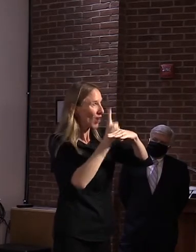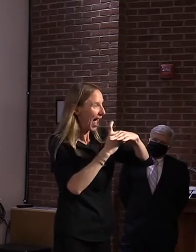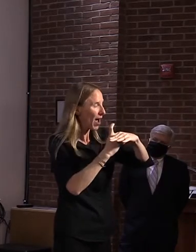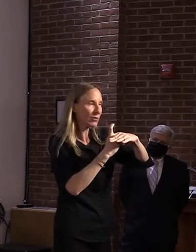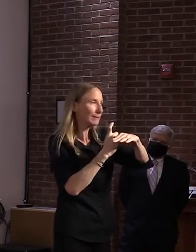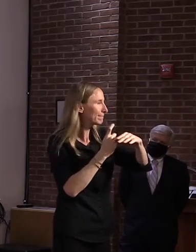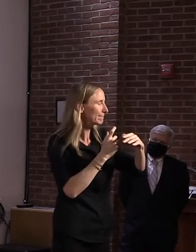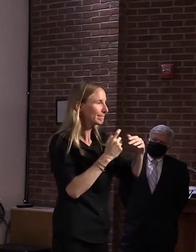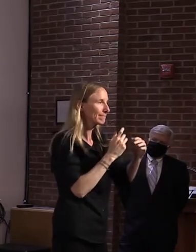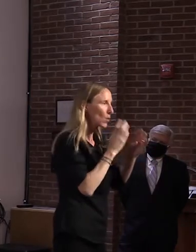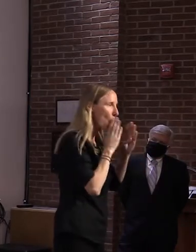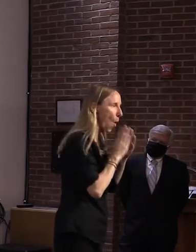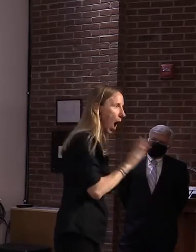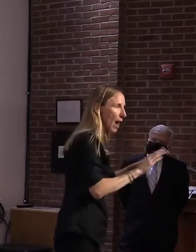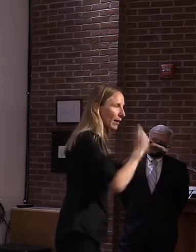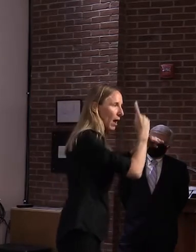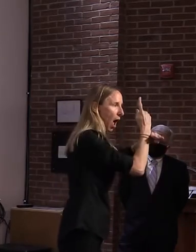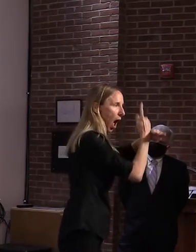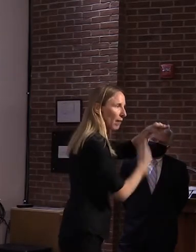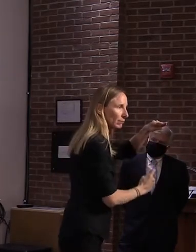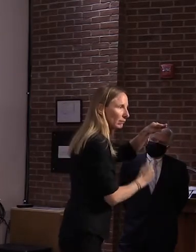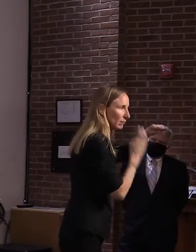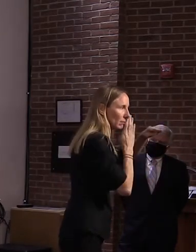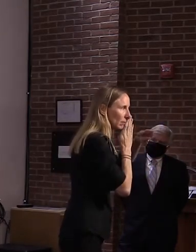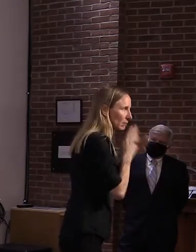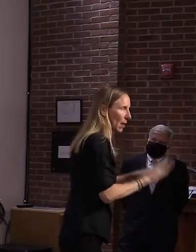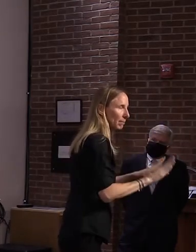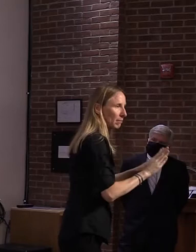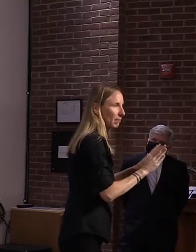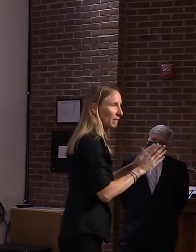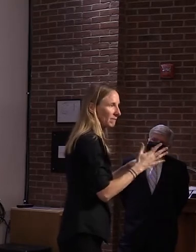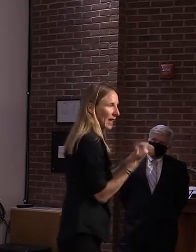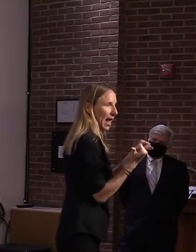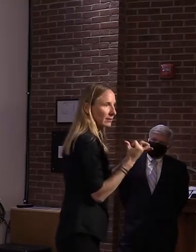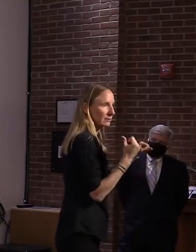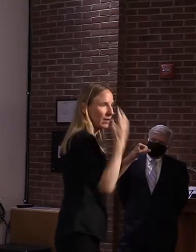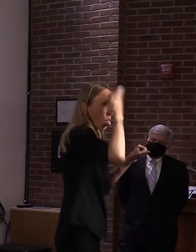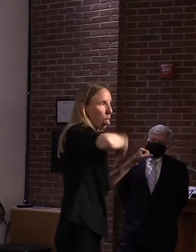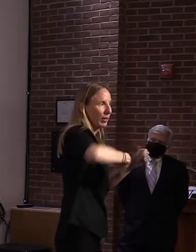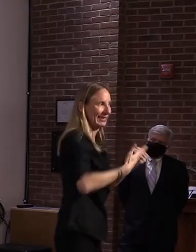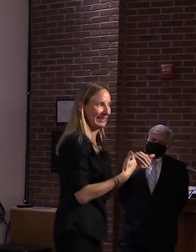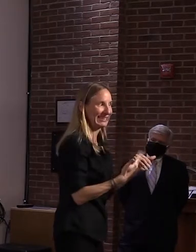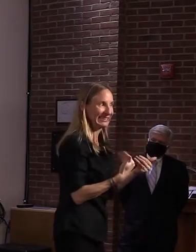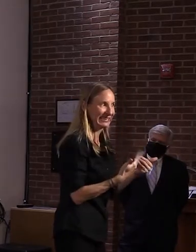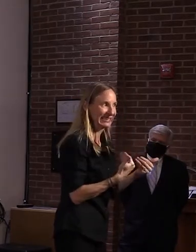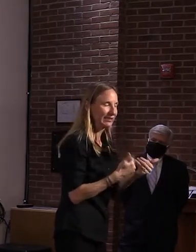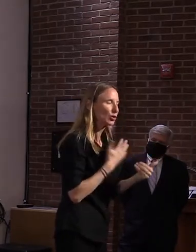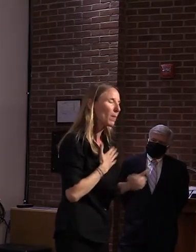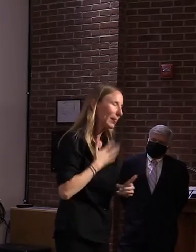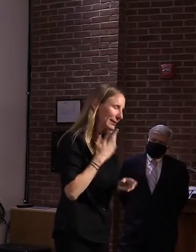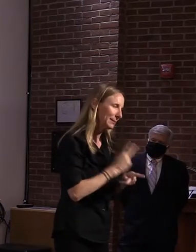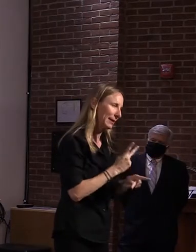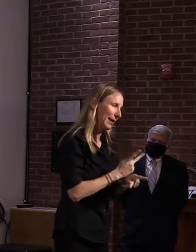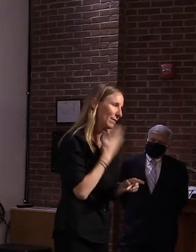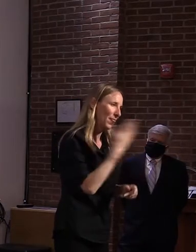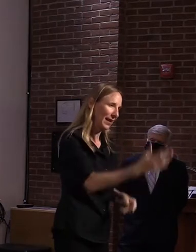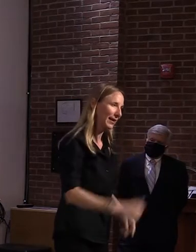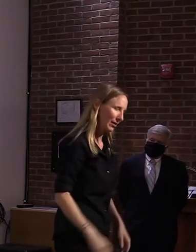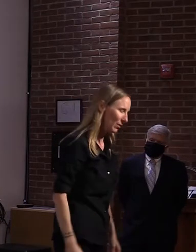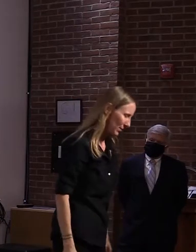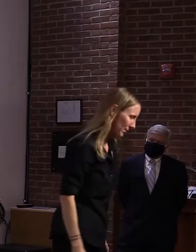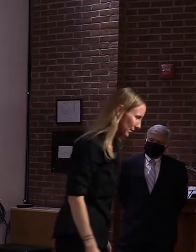unfortunately, quiet, quick, and silent. Thank you.